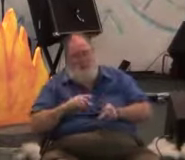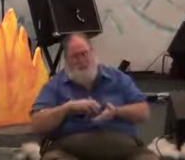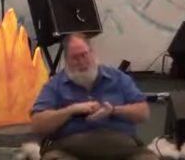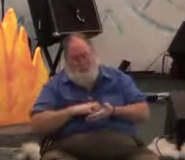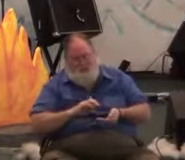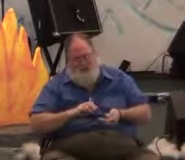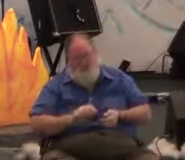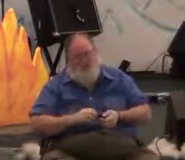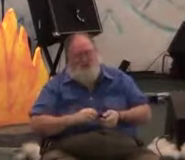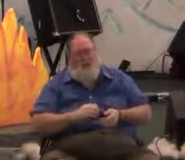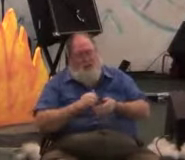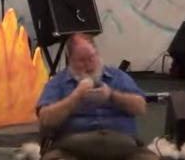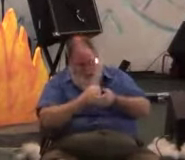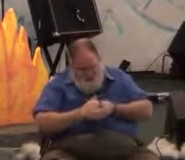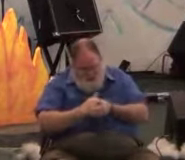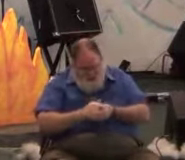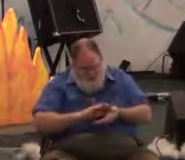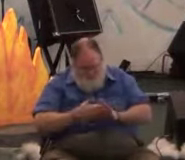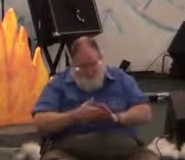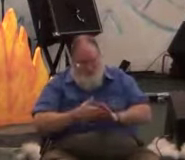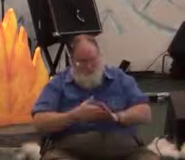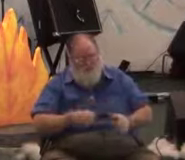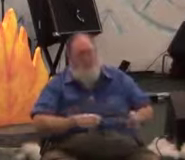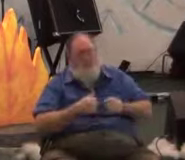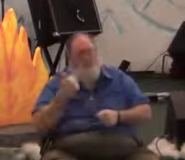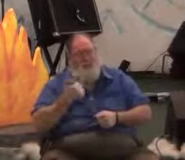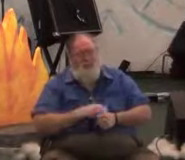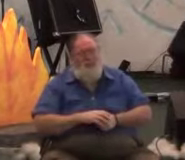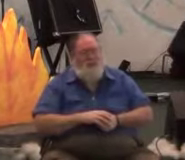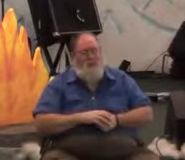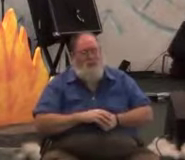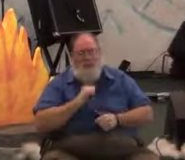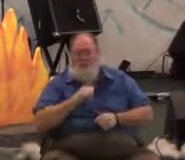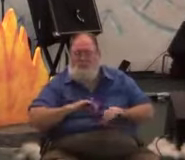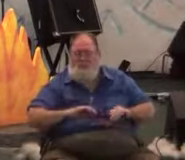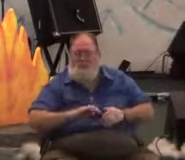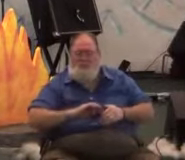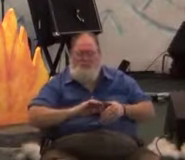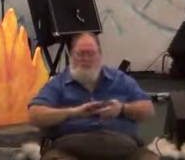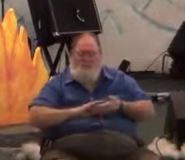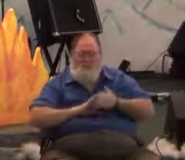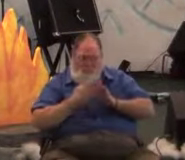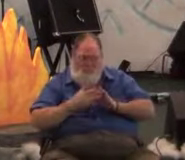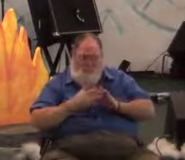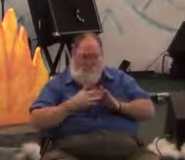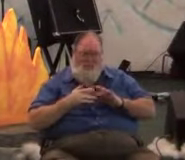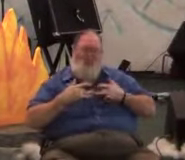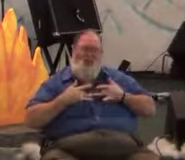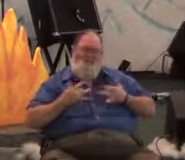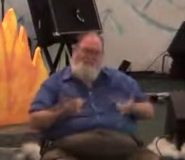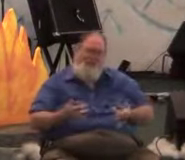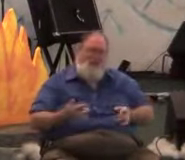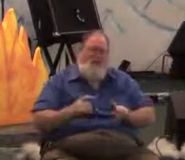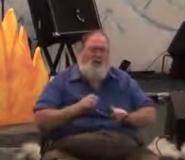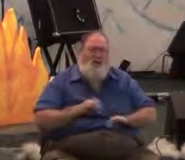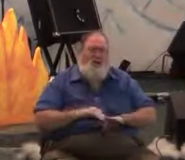Don't take offense from others' weaknesses. It's the bait of Satan, I wrote down. We have a choice at other